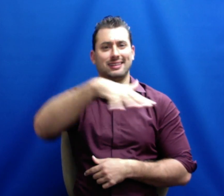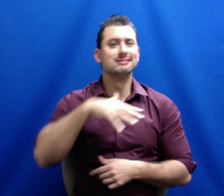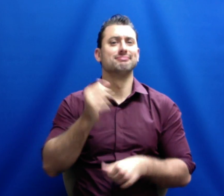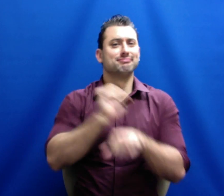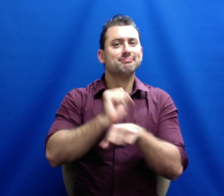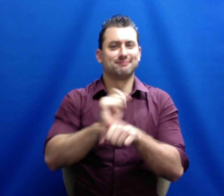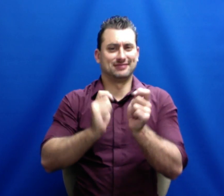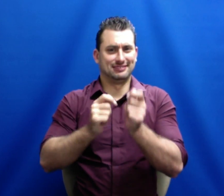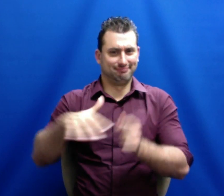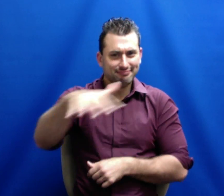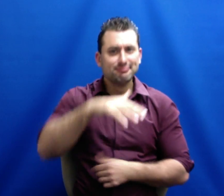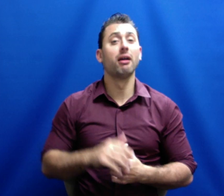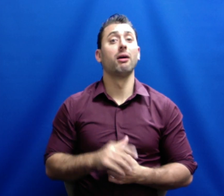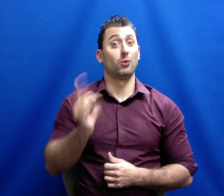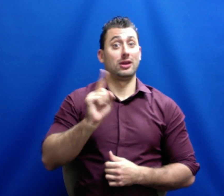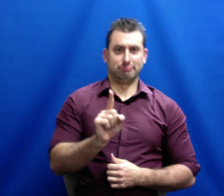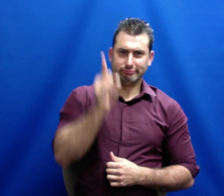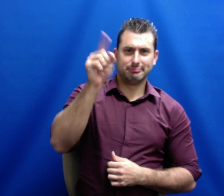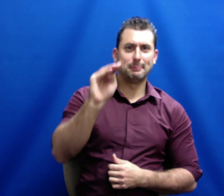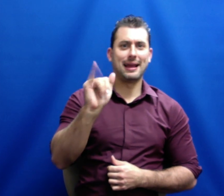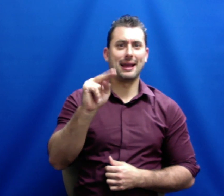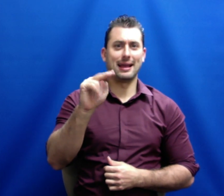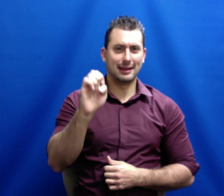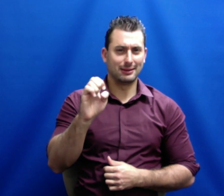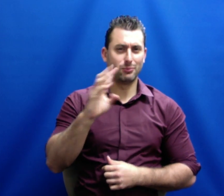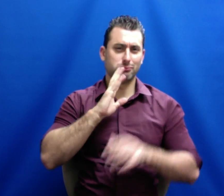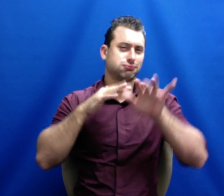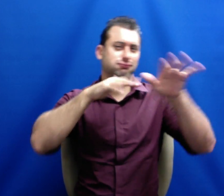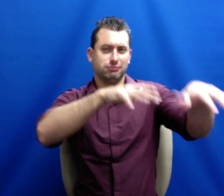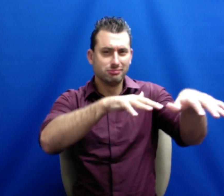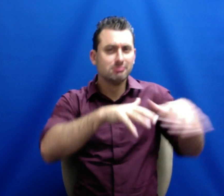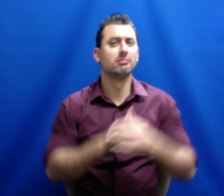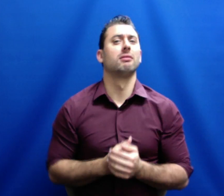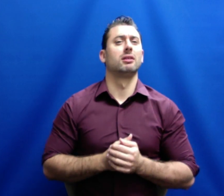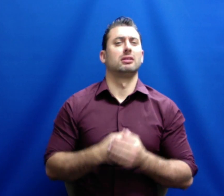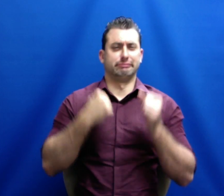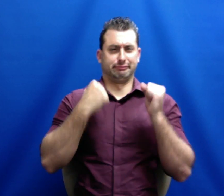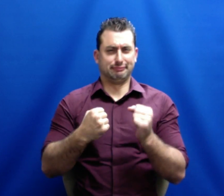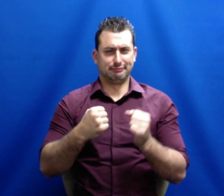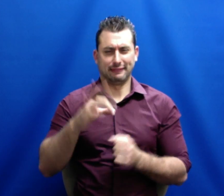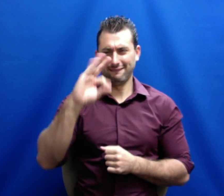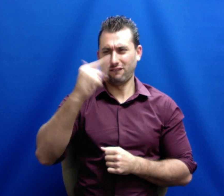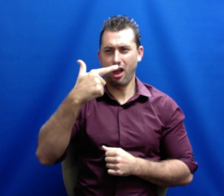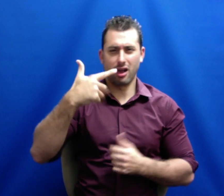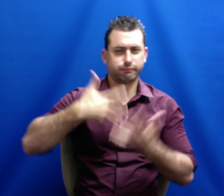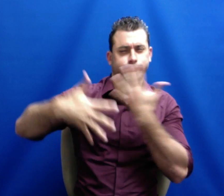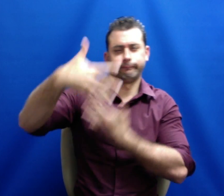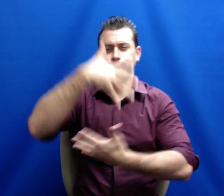culture. It's up in the north coast with a great deal of ocean. Fog